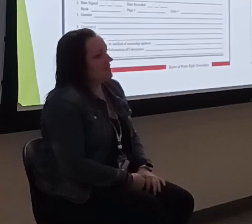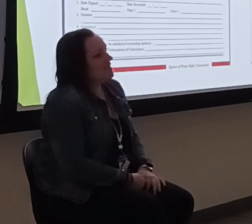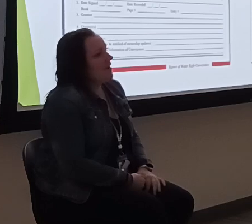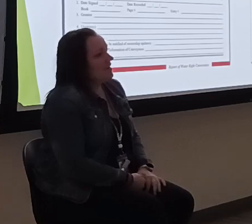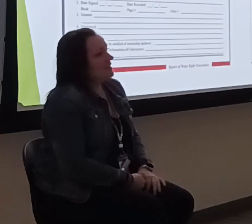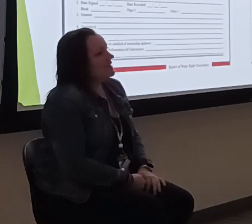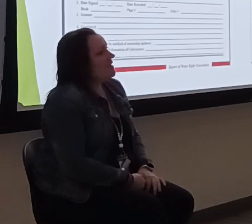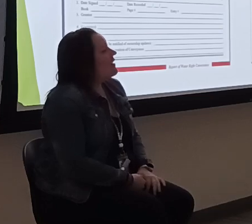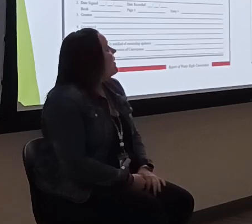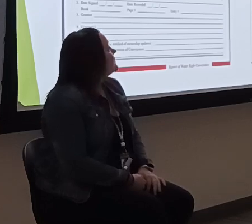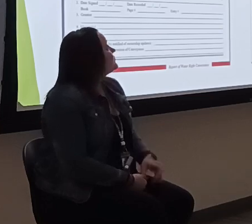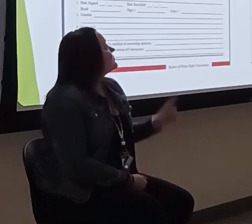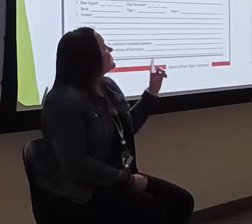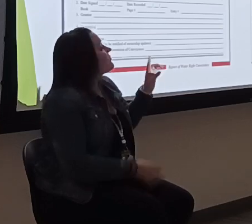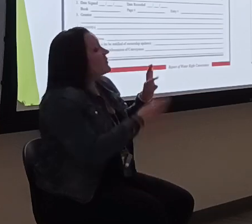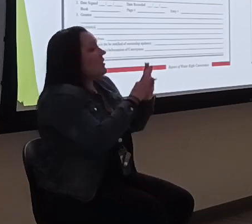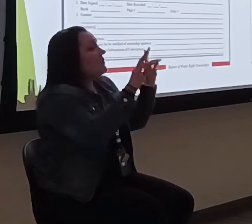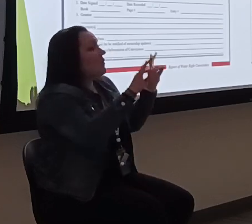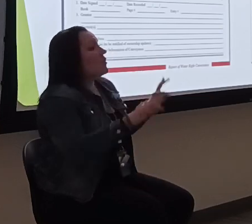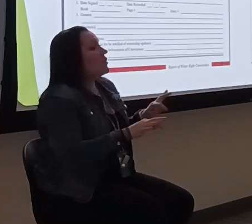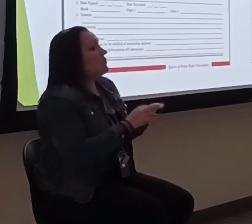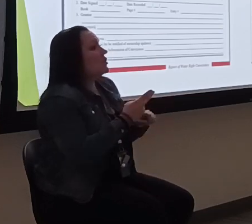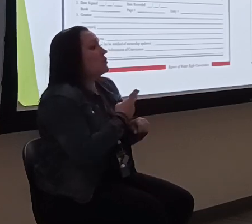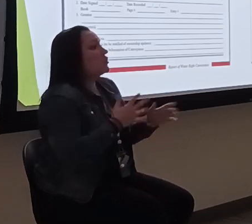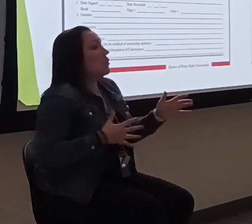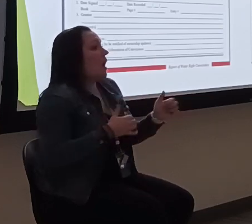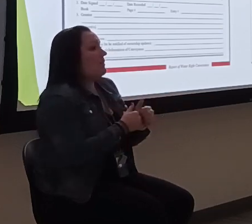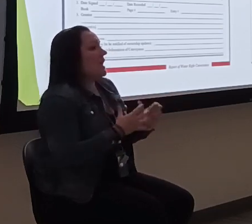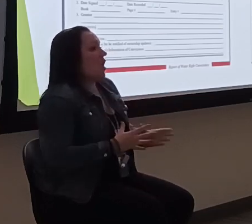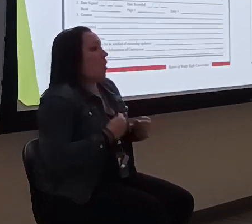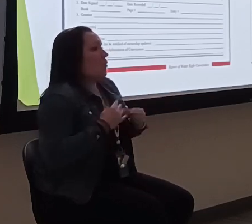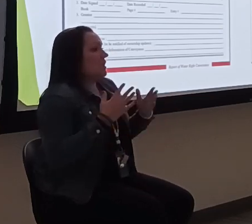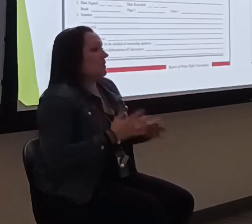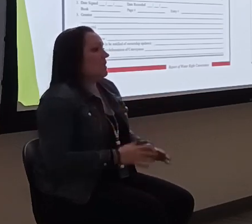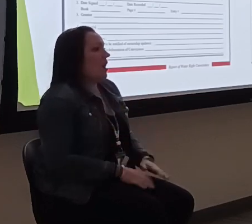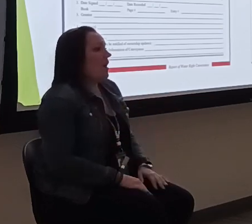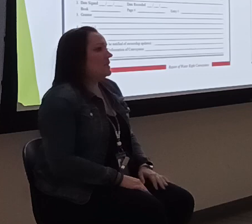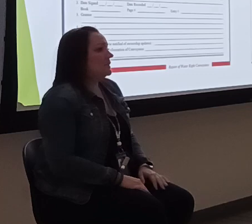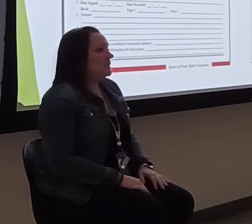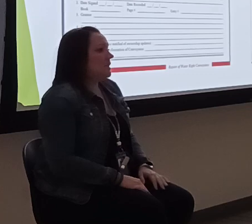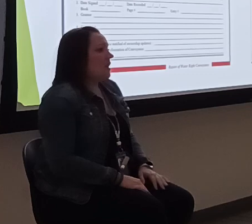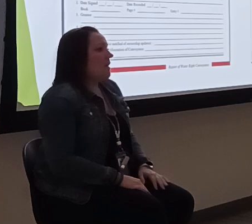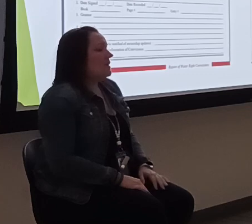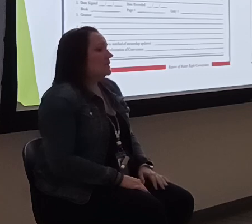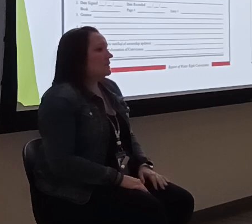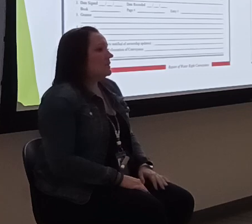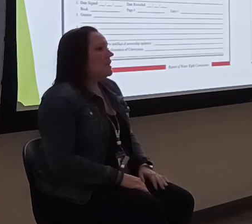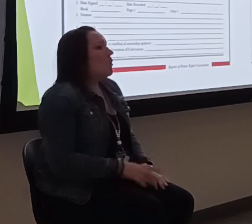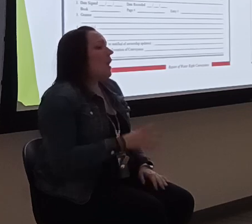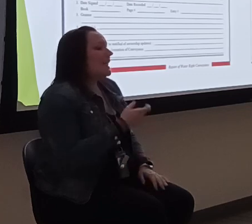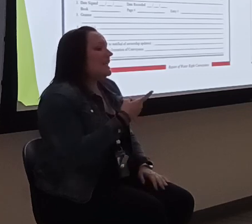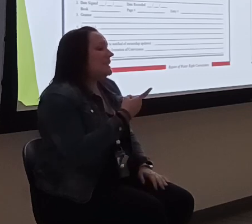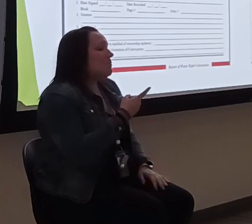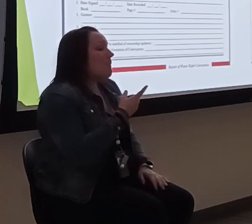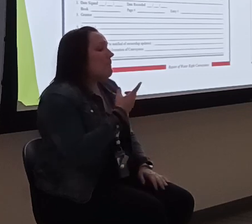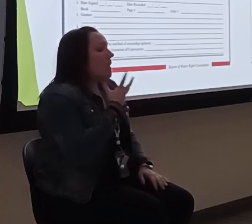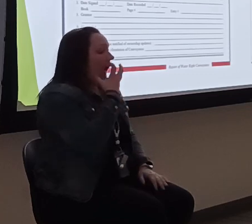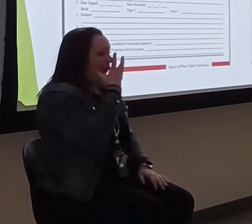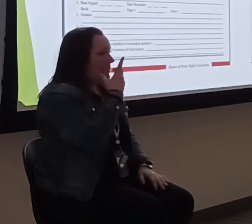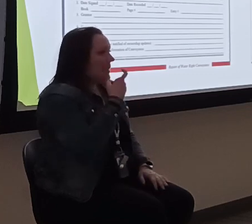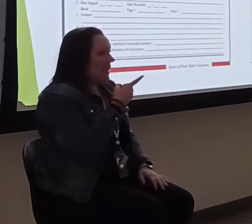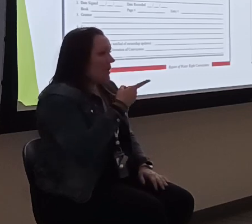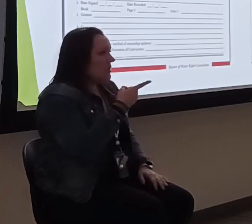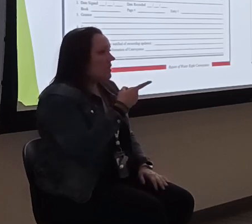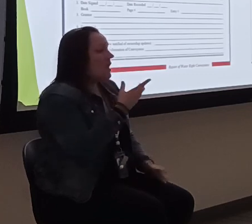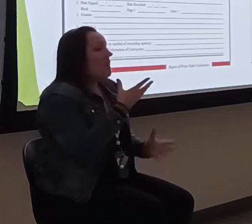So this is the form that you use to update ownership. This is, and you're going to be most likely hiring somebody, but it's a really good idea to